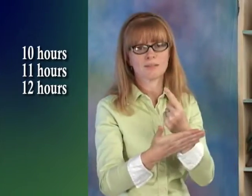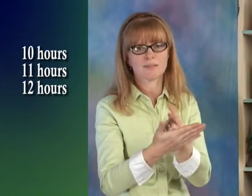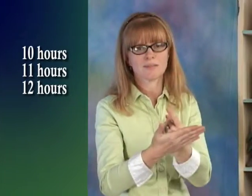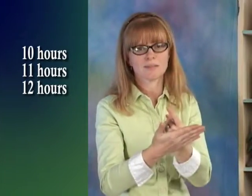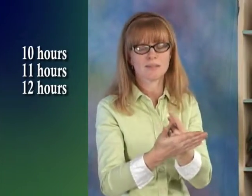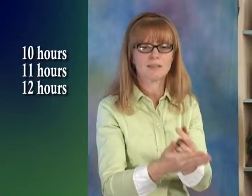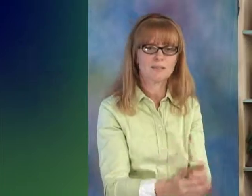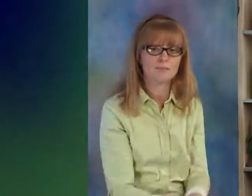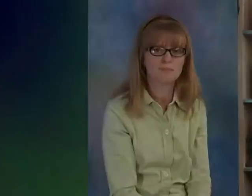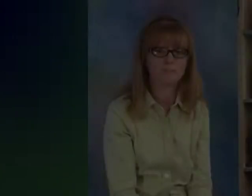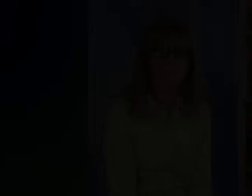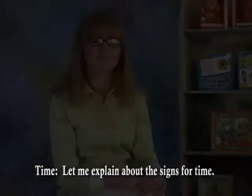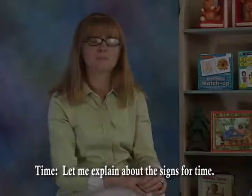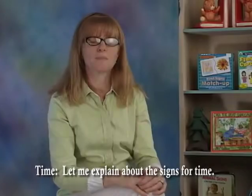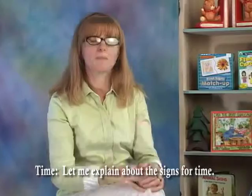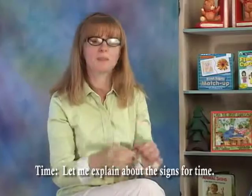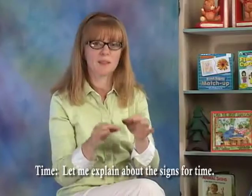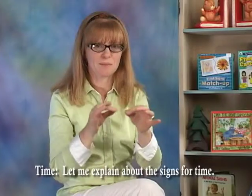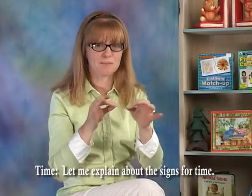12 hours.